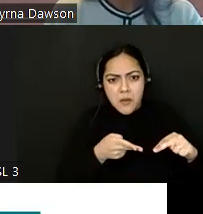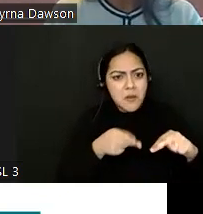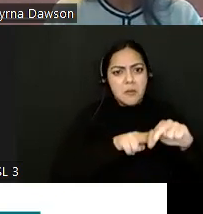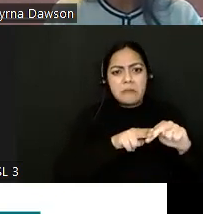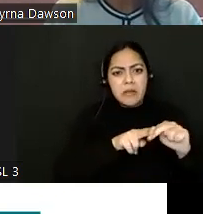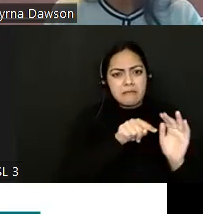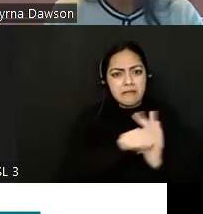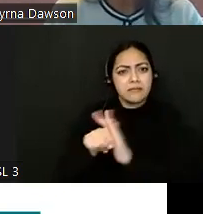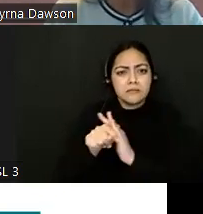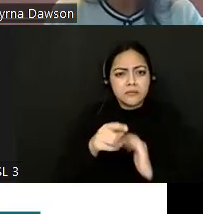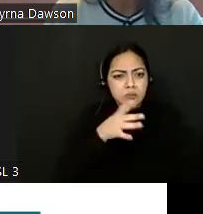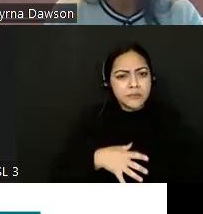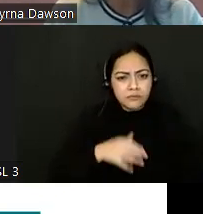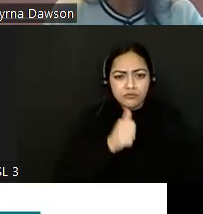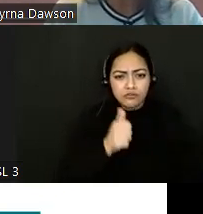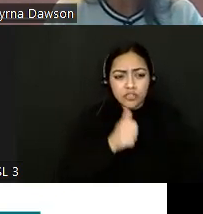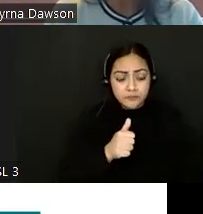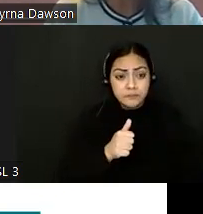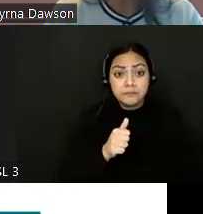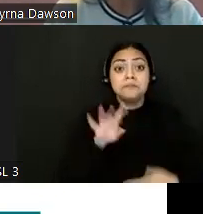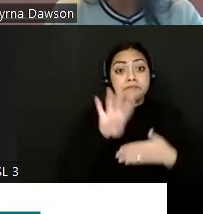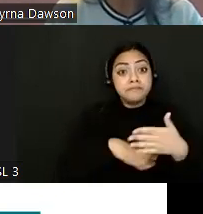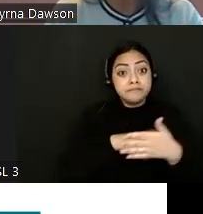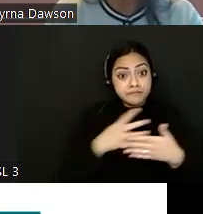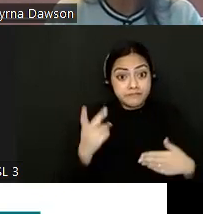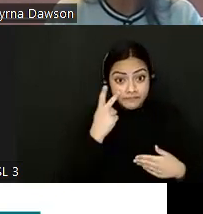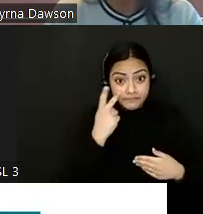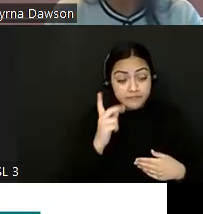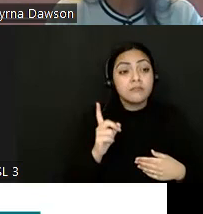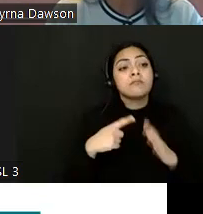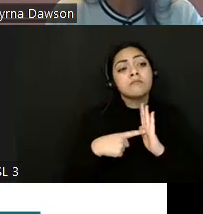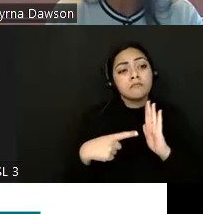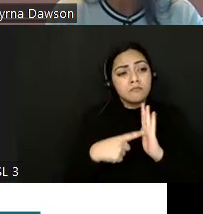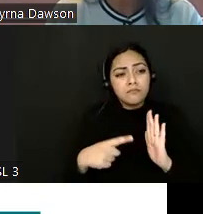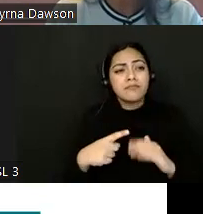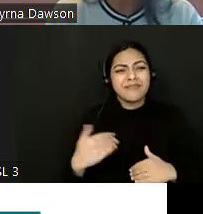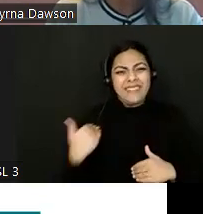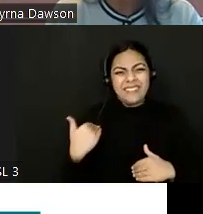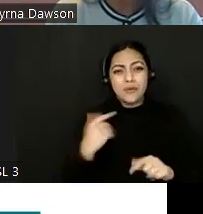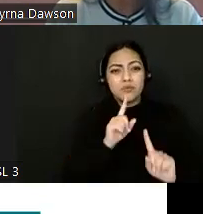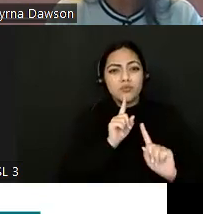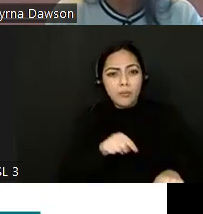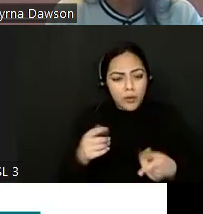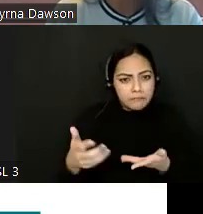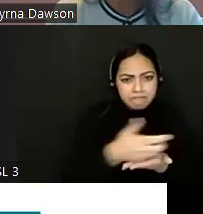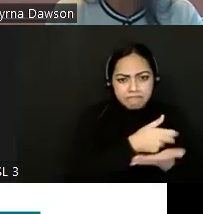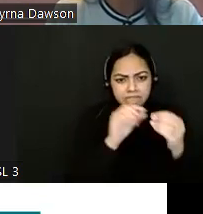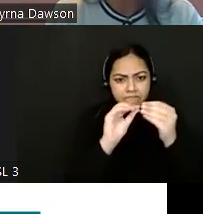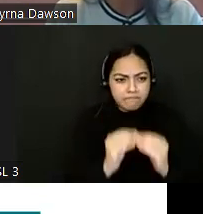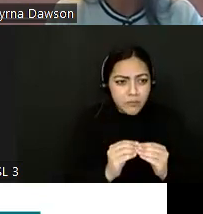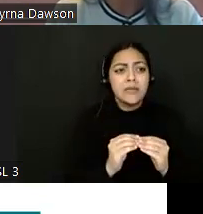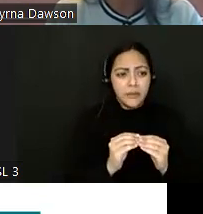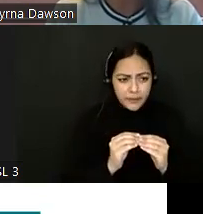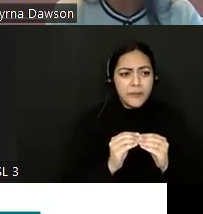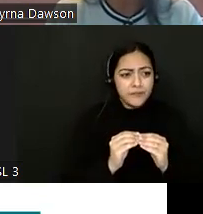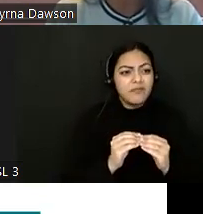For example, in this chart, which was included in our most recent report, we see that the lowest number of killings was